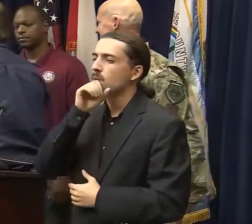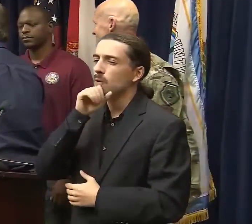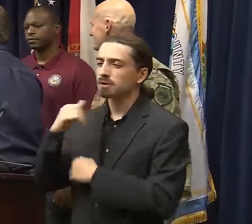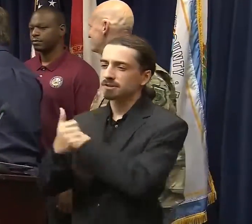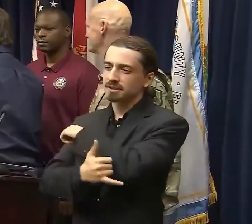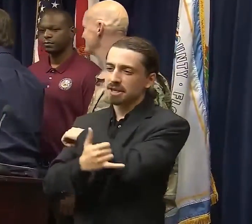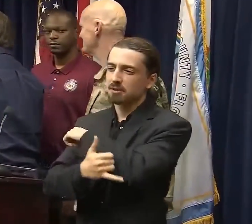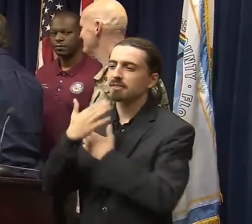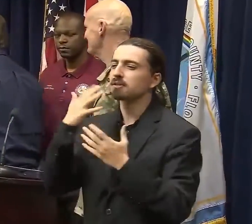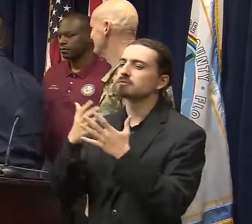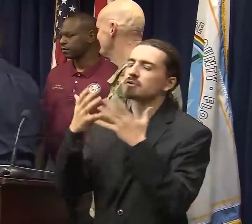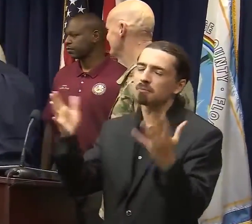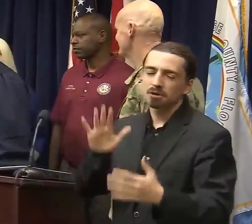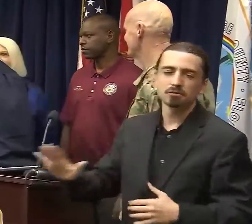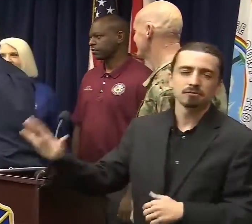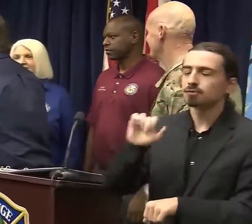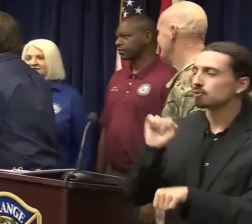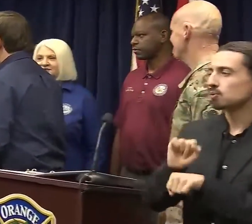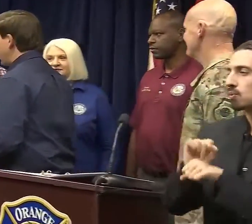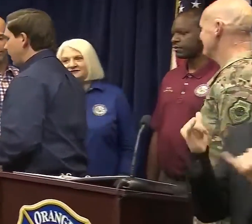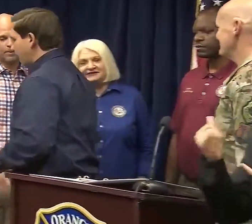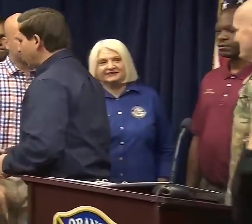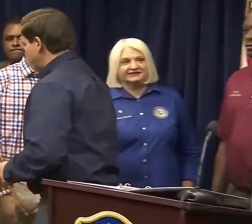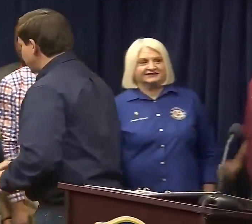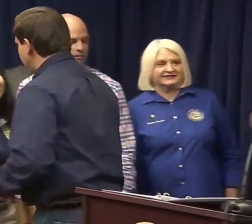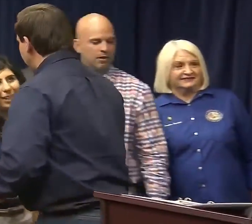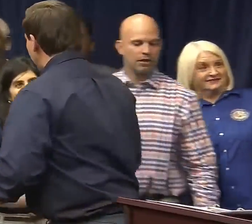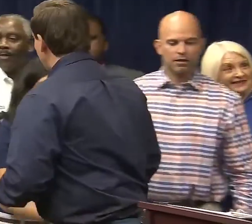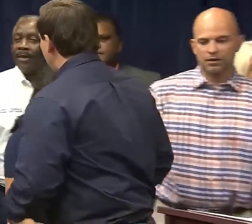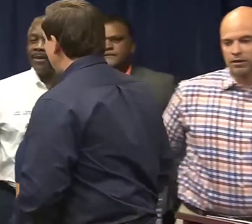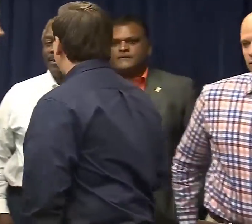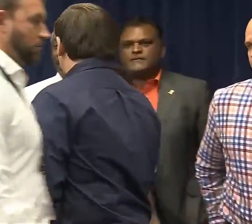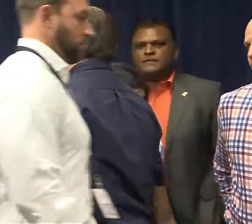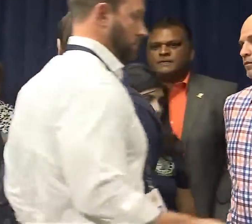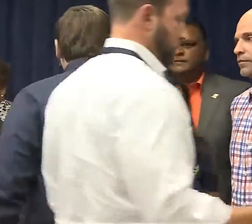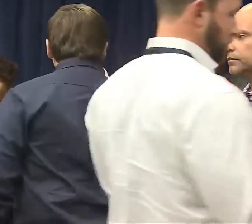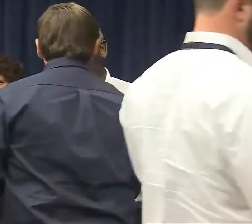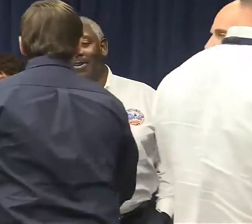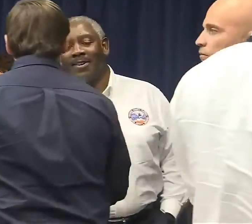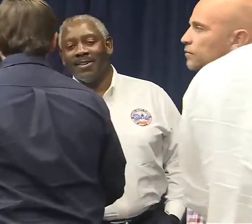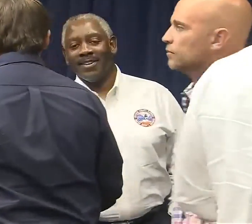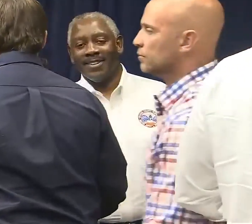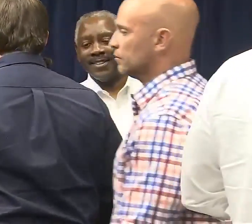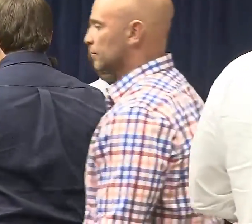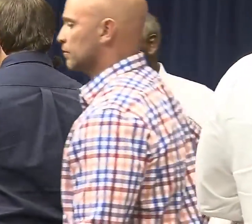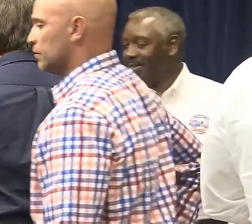it. Absolutely. Let us know how we can be helpful. Yeah. Good to see you. Thanks,